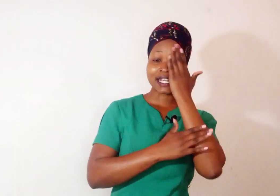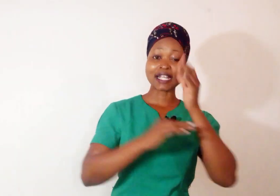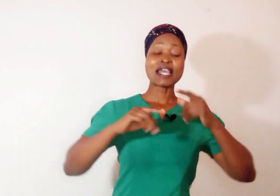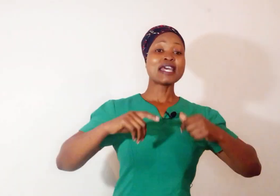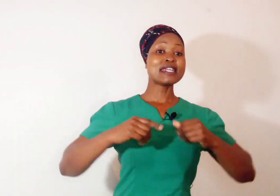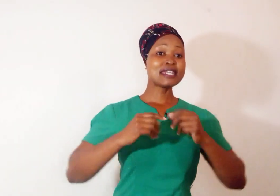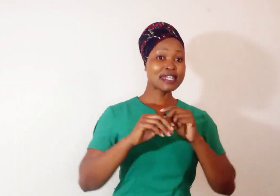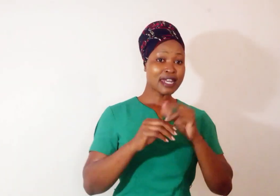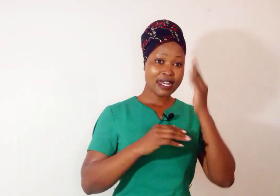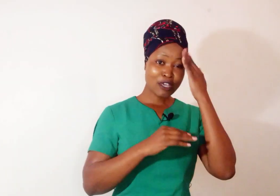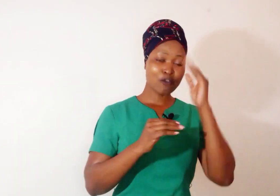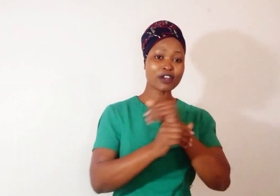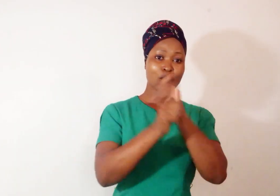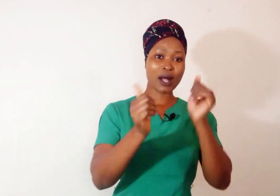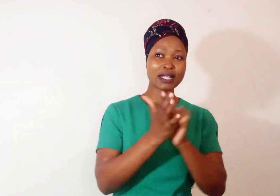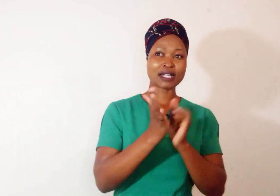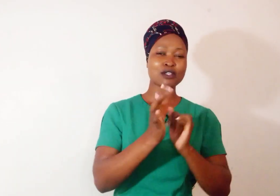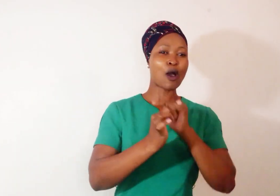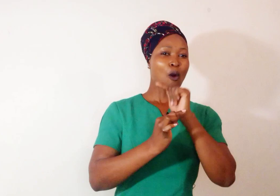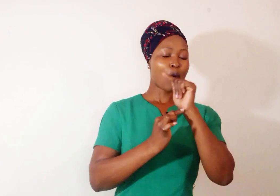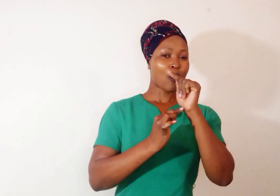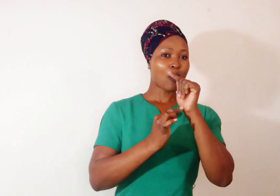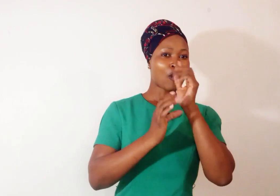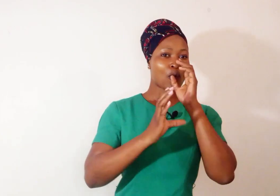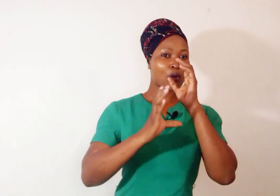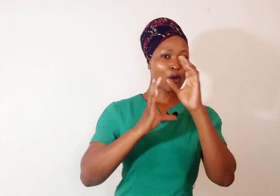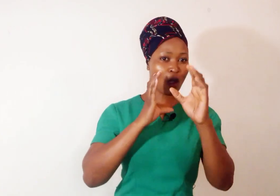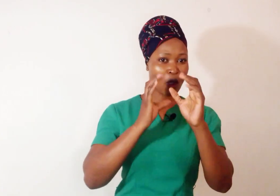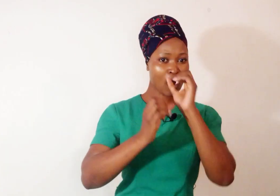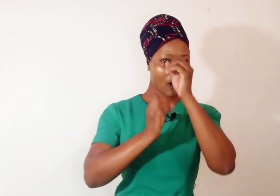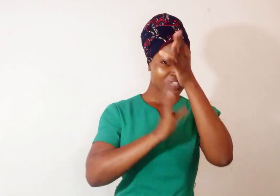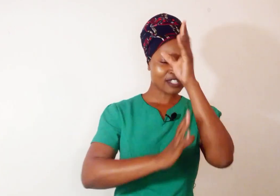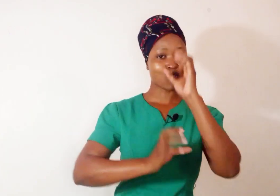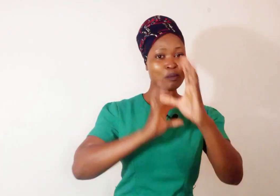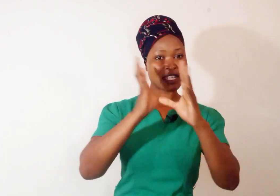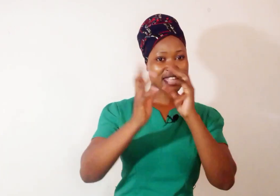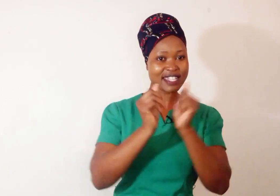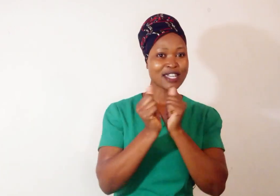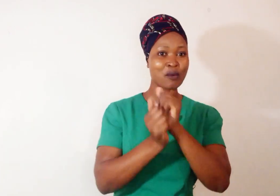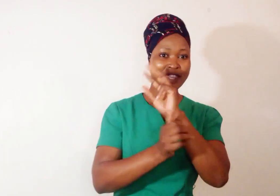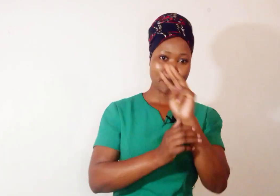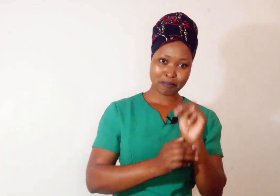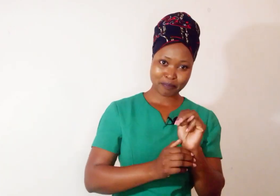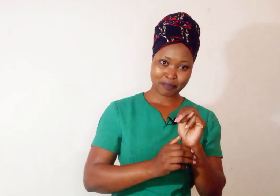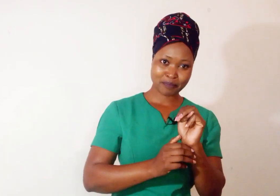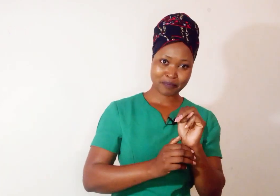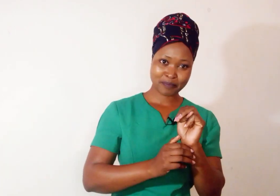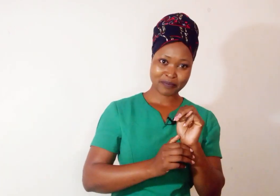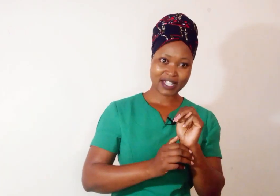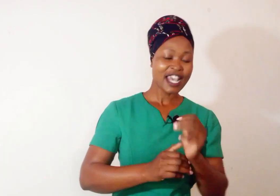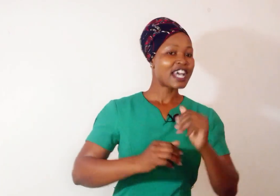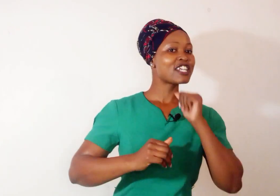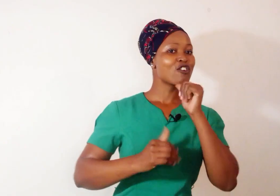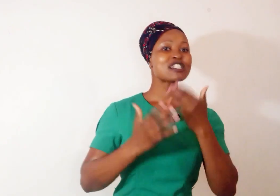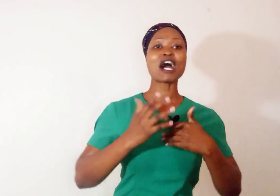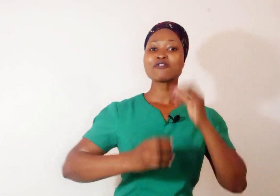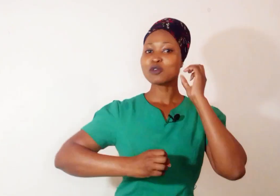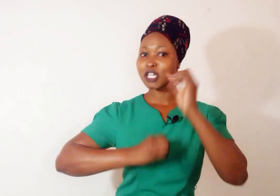Israel knew very well that God is communicating with them. He don't have to keep